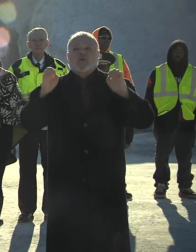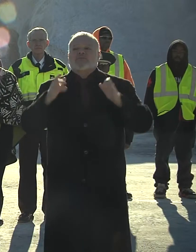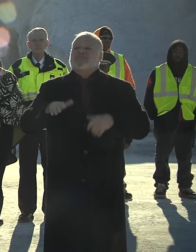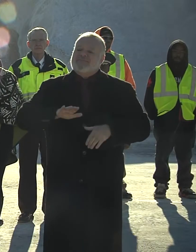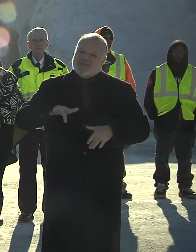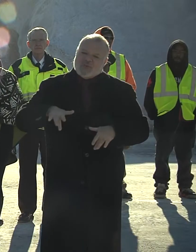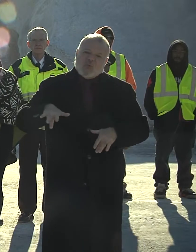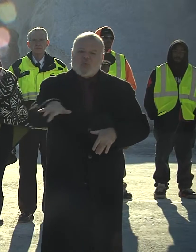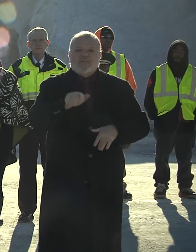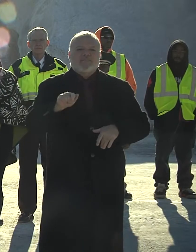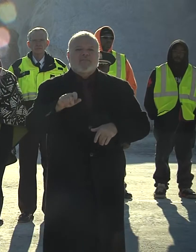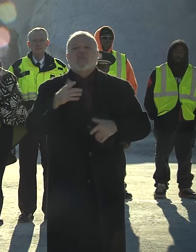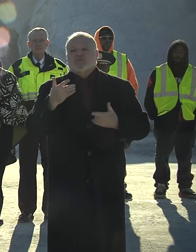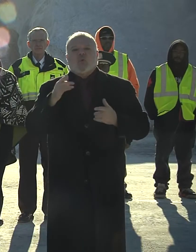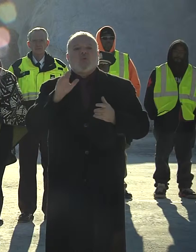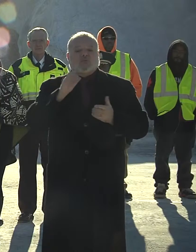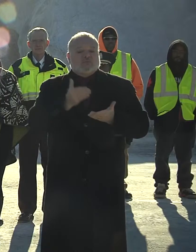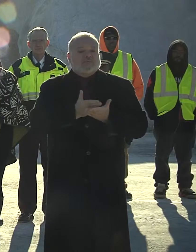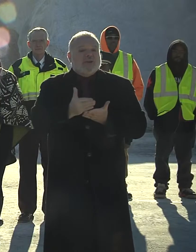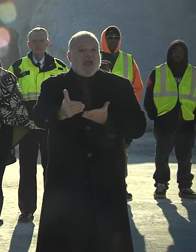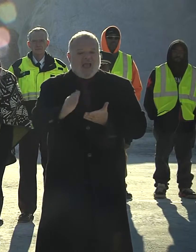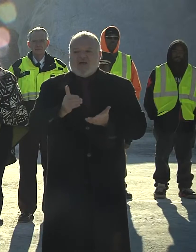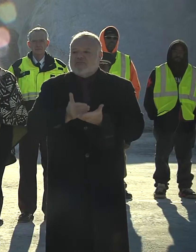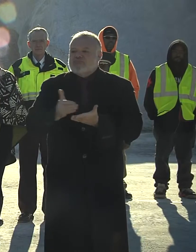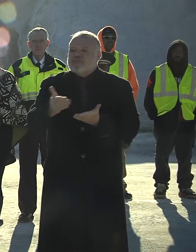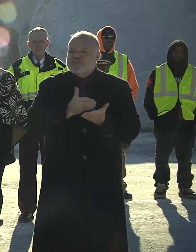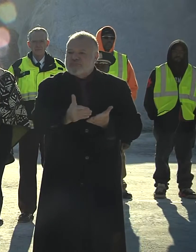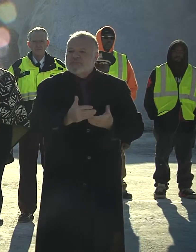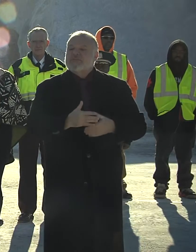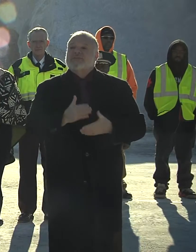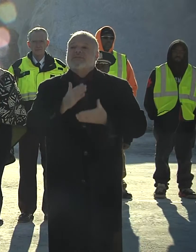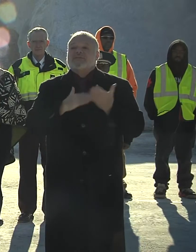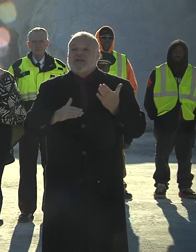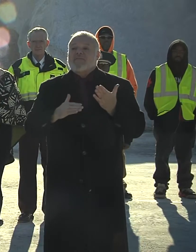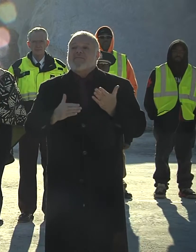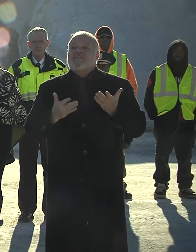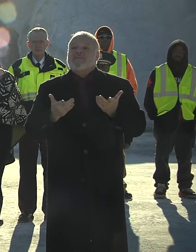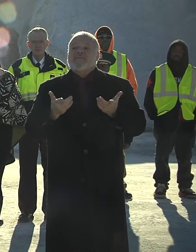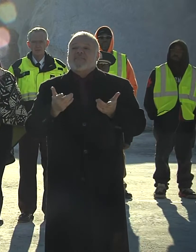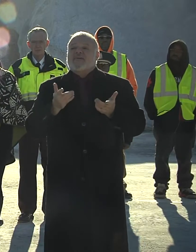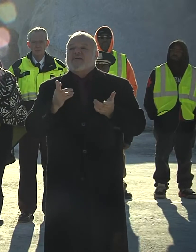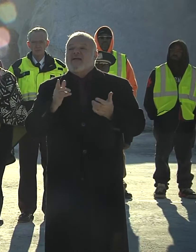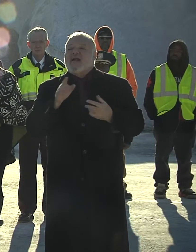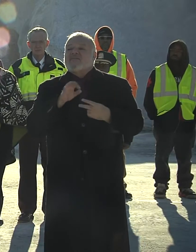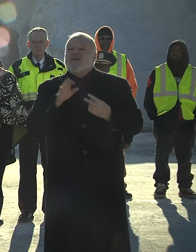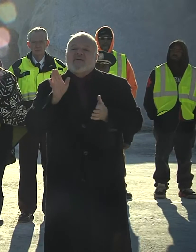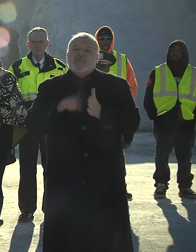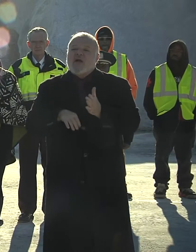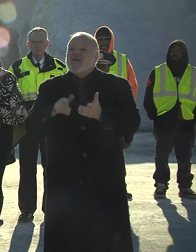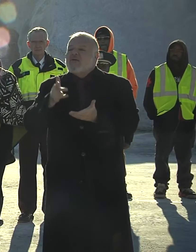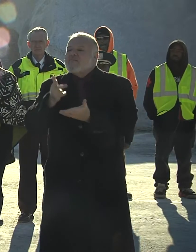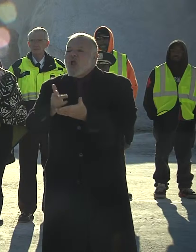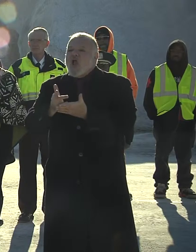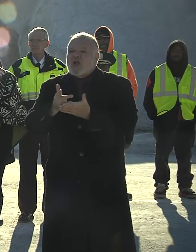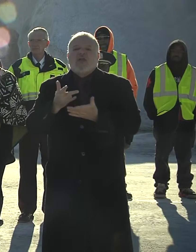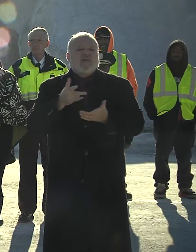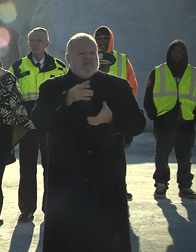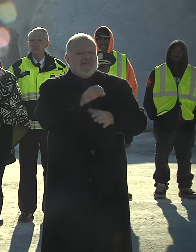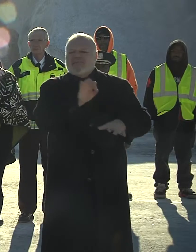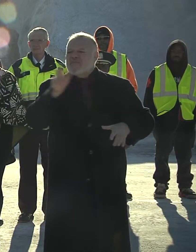parking available at some of our partner lots and garages throughout the city. You can find that full list at